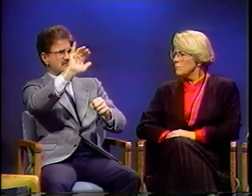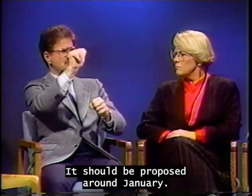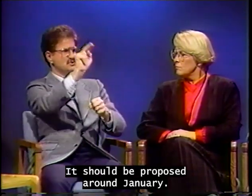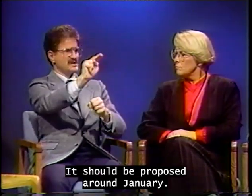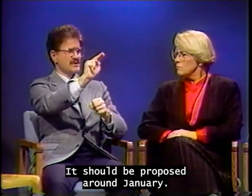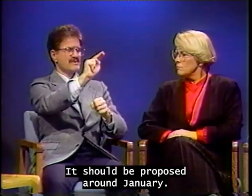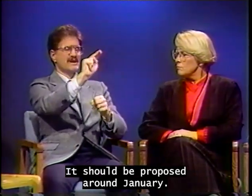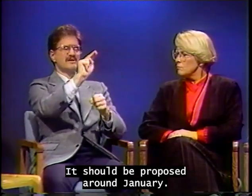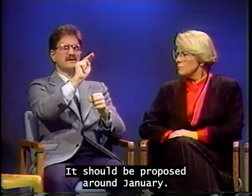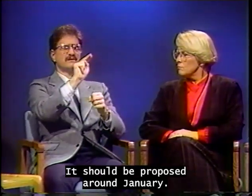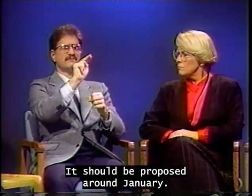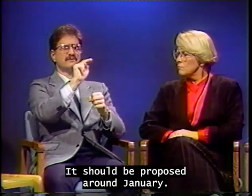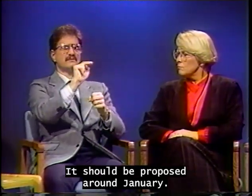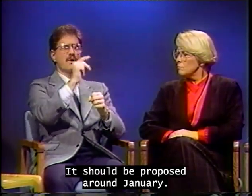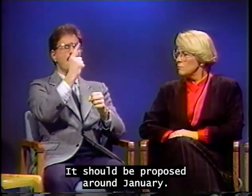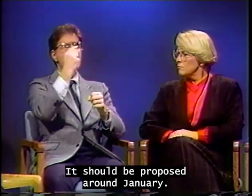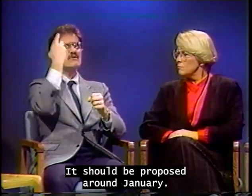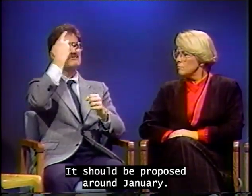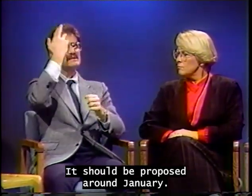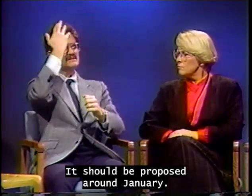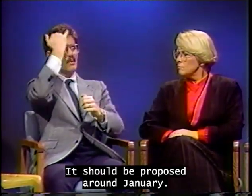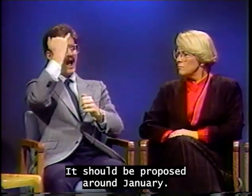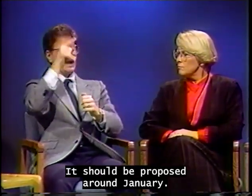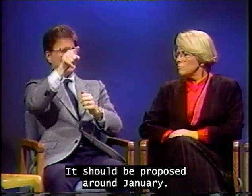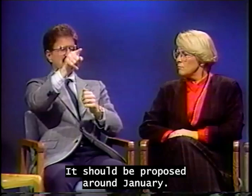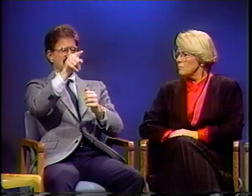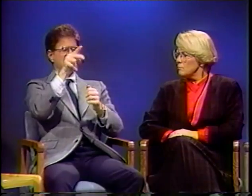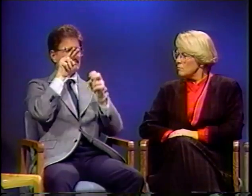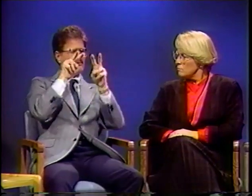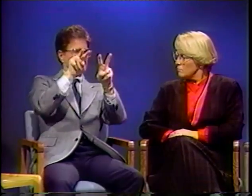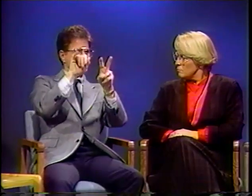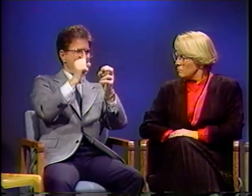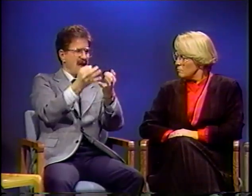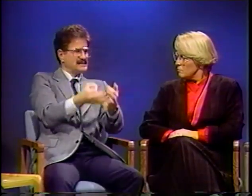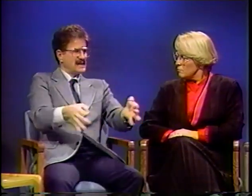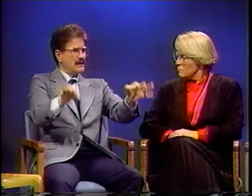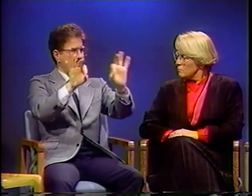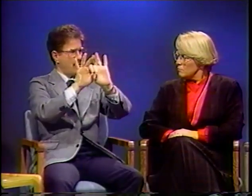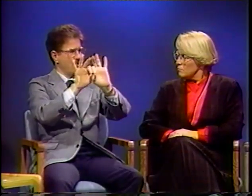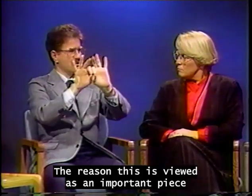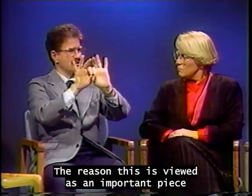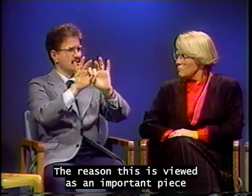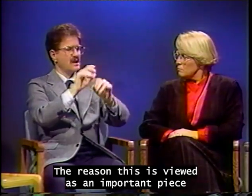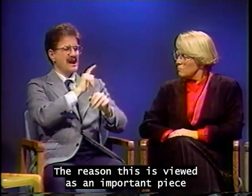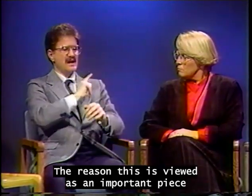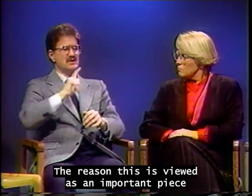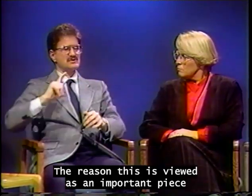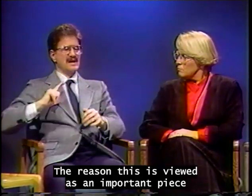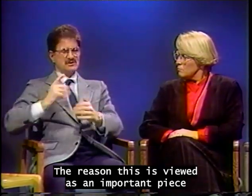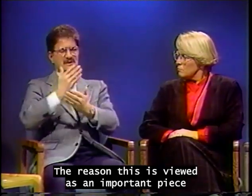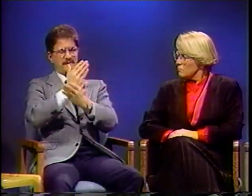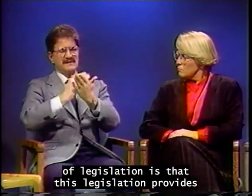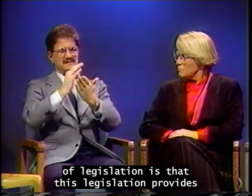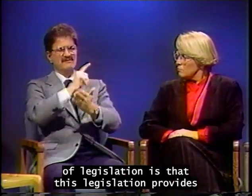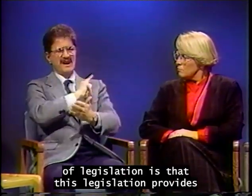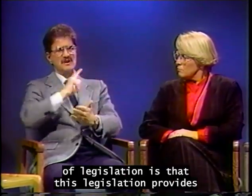It should be proposed around January. The The reason this is viewed as an important piece of